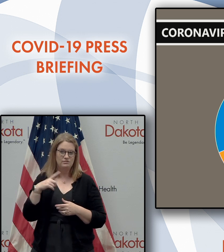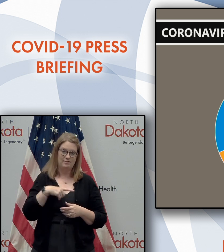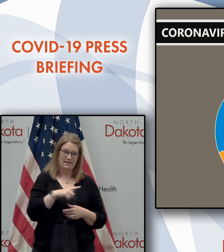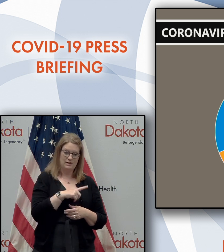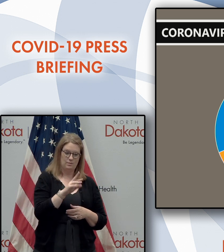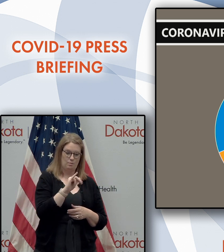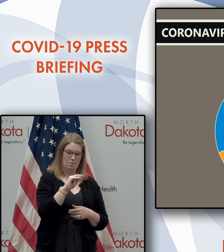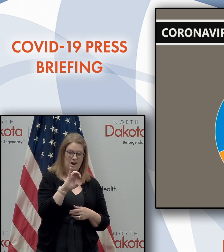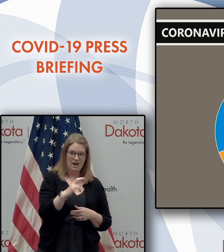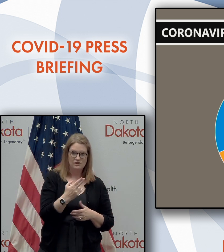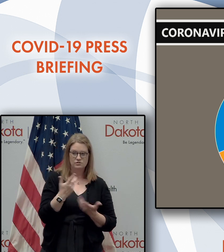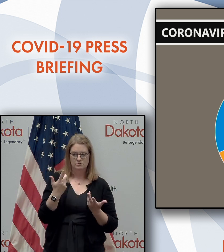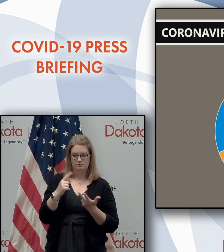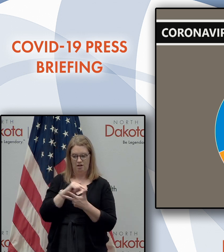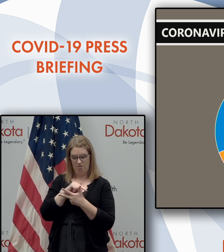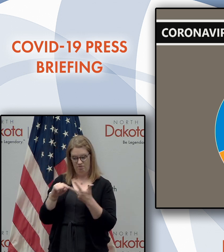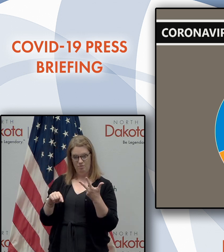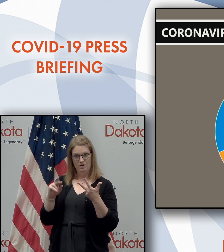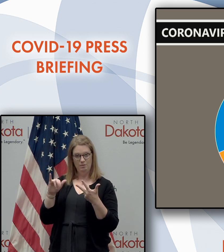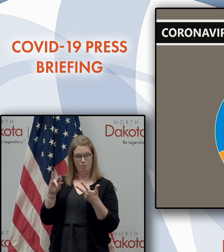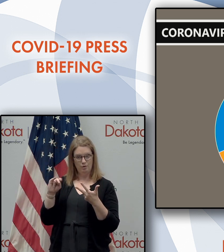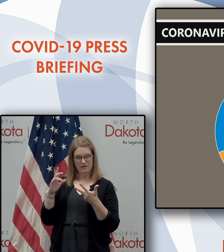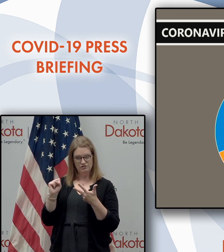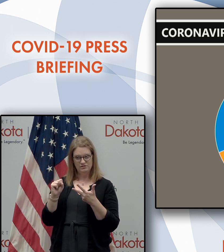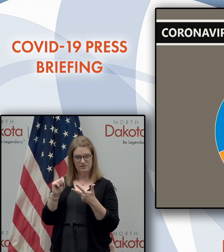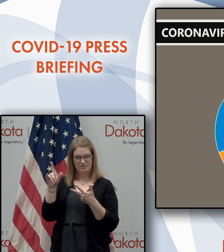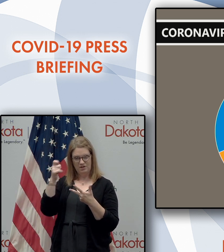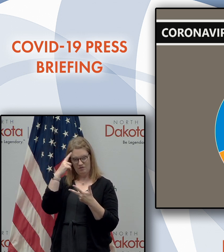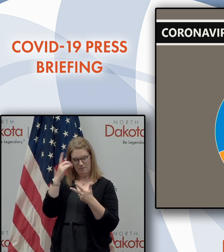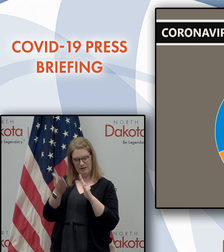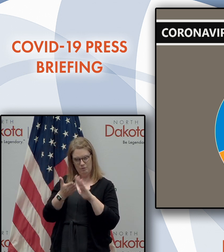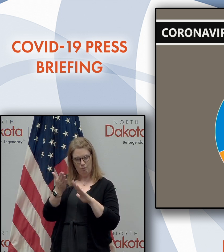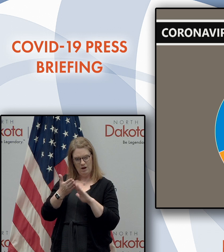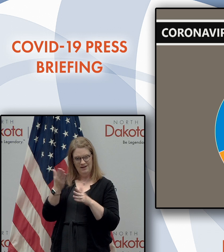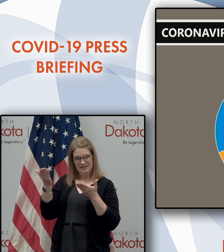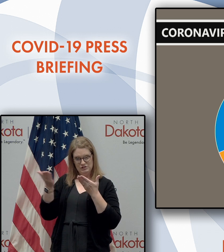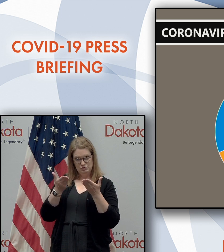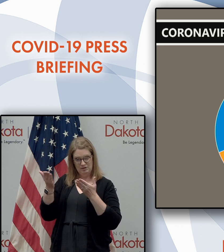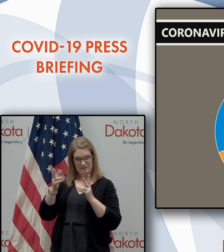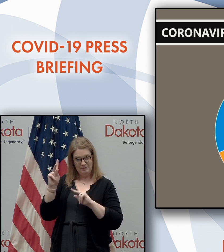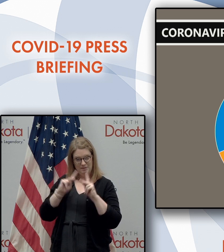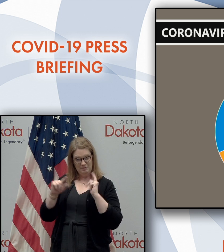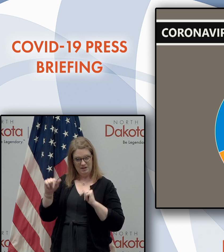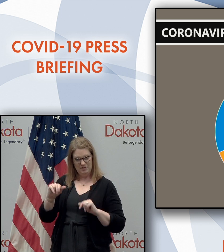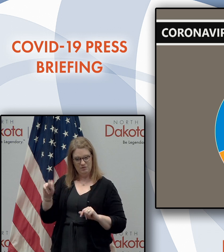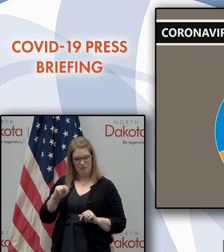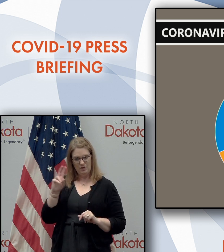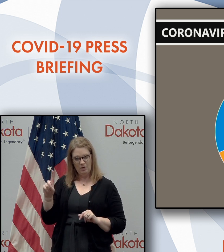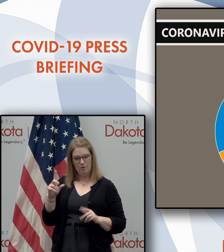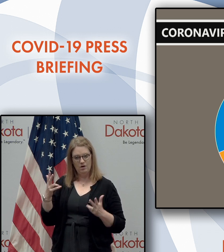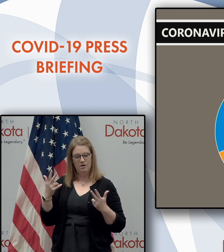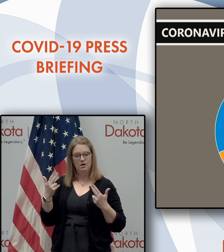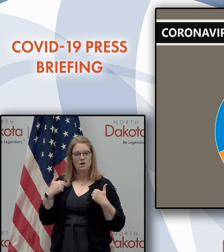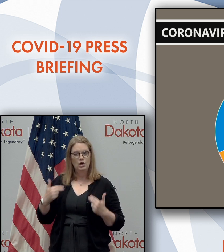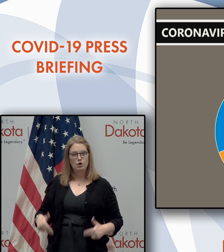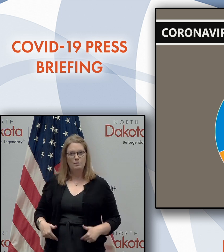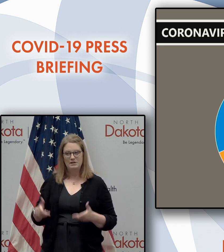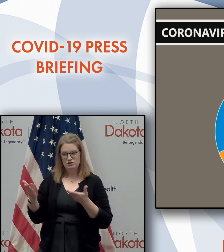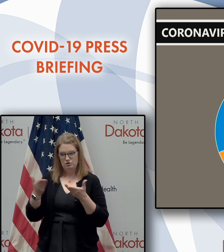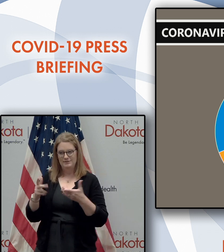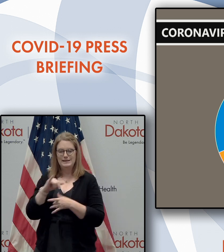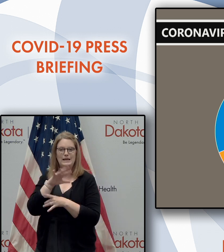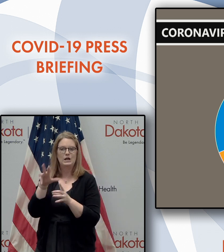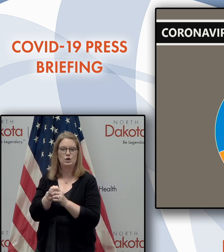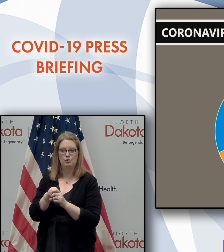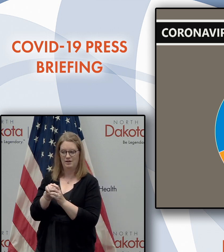three branches in there in terms of keeping government going, serving the citizens of North Dakota. Human services, I mean, you name it, it's in